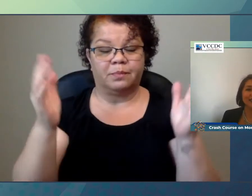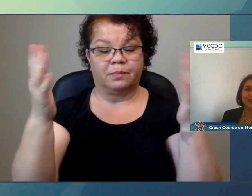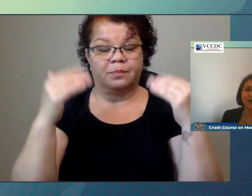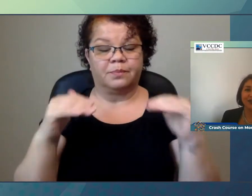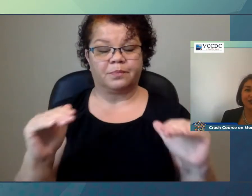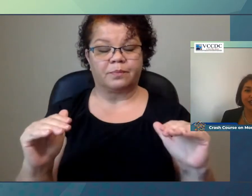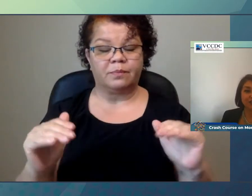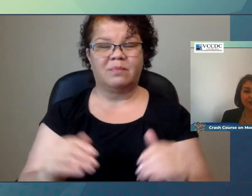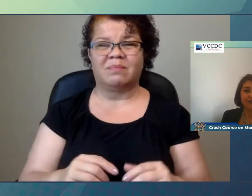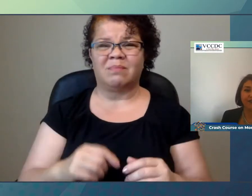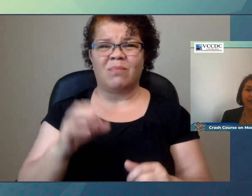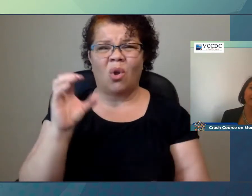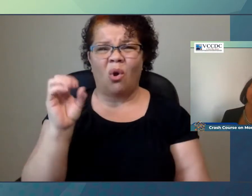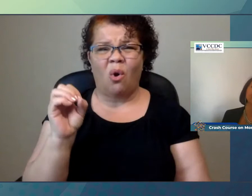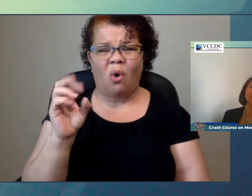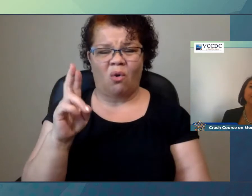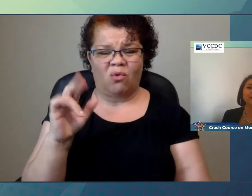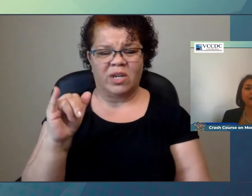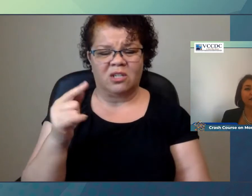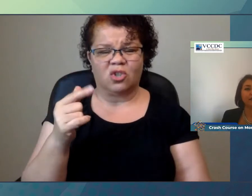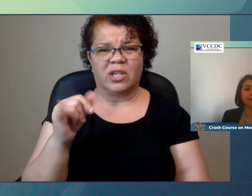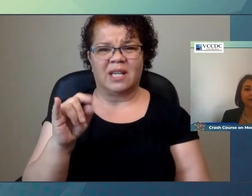What is an origination fee?